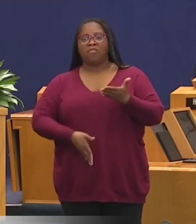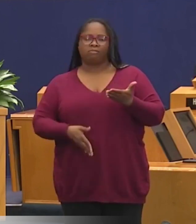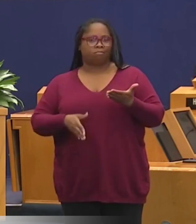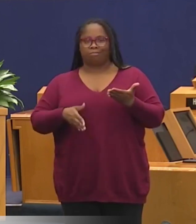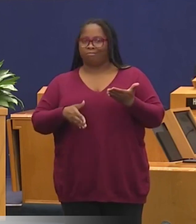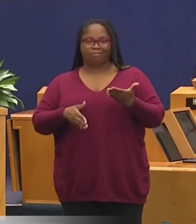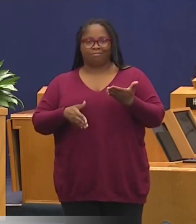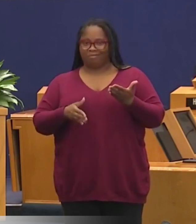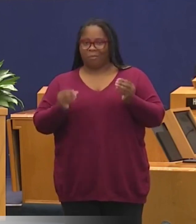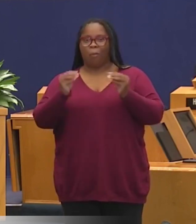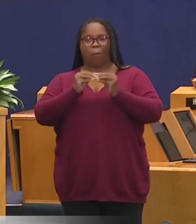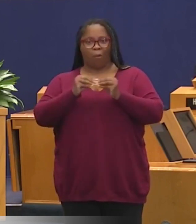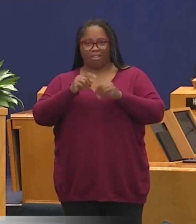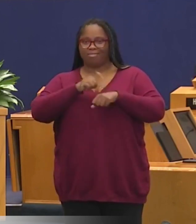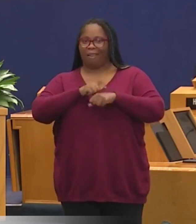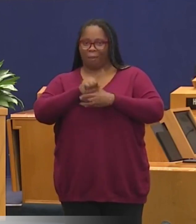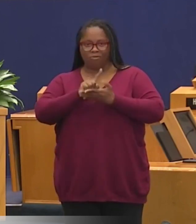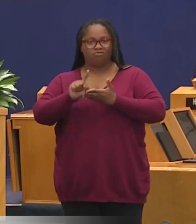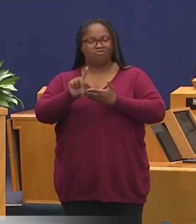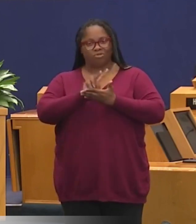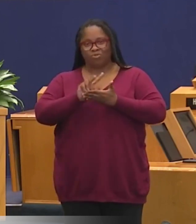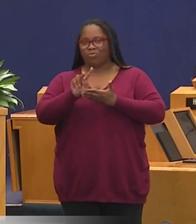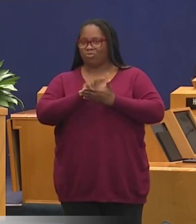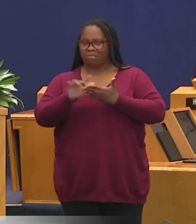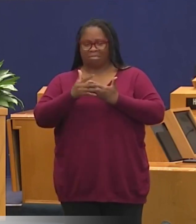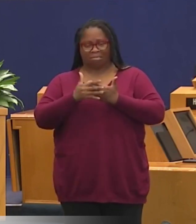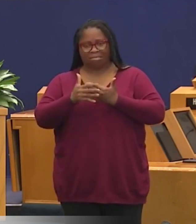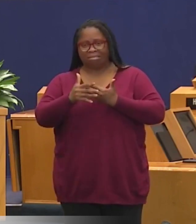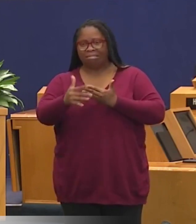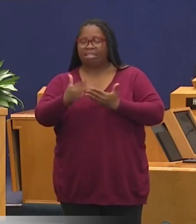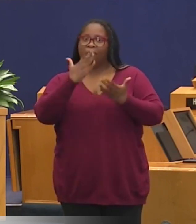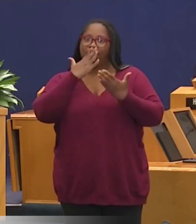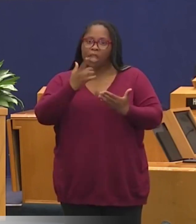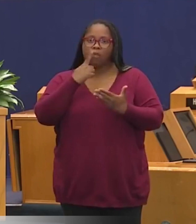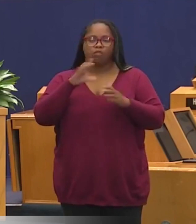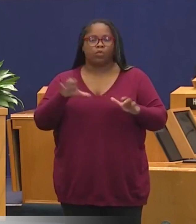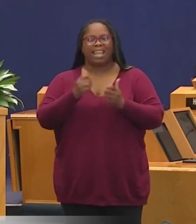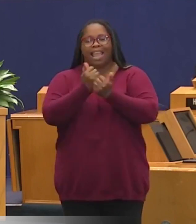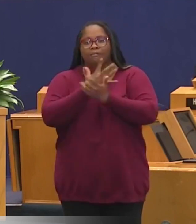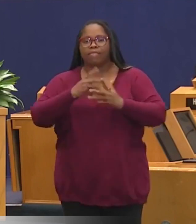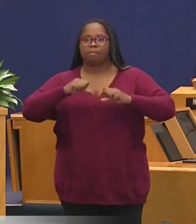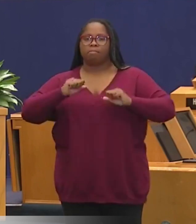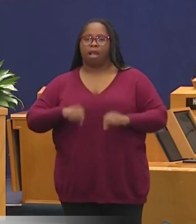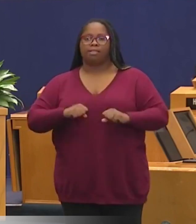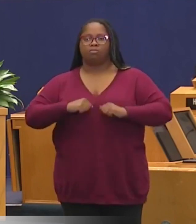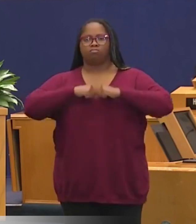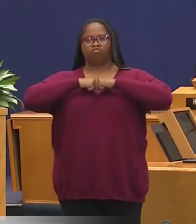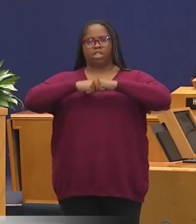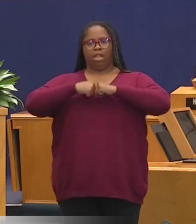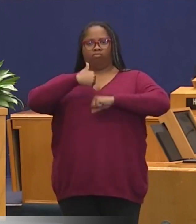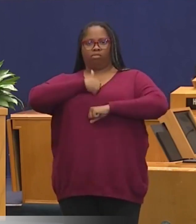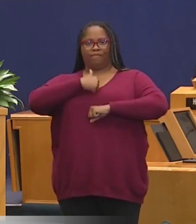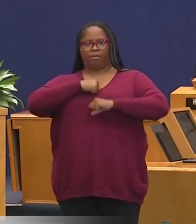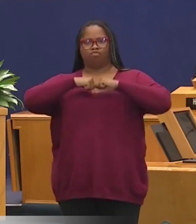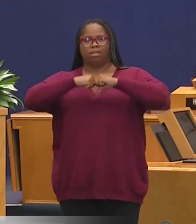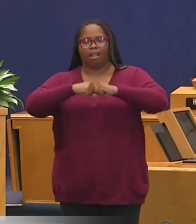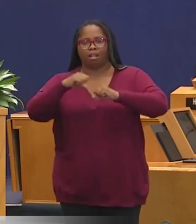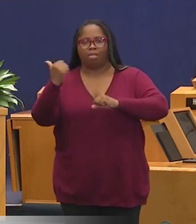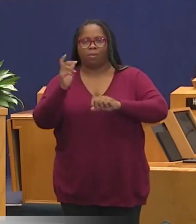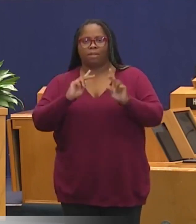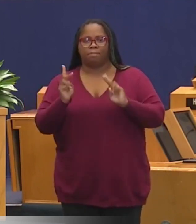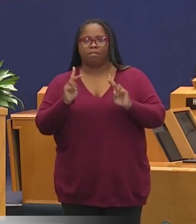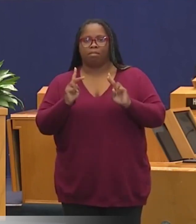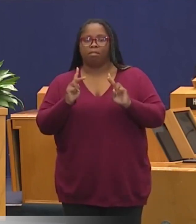to prevent becoming infected and prevent others from becoming infected. And I know it's not easy and that